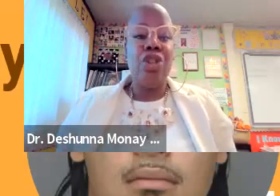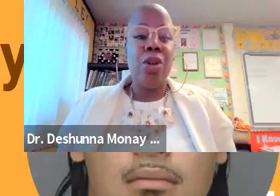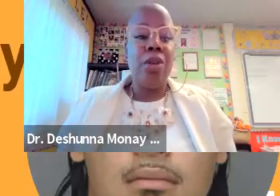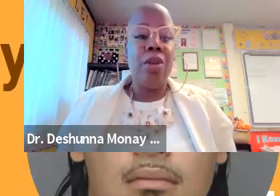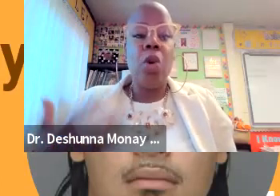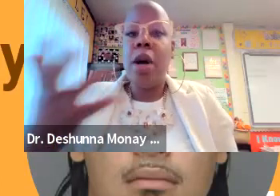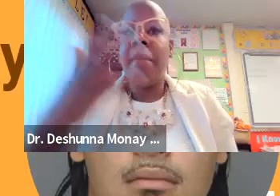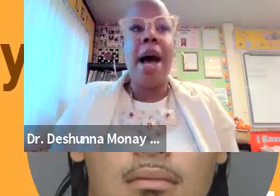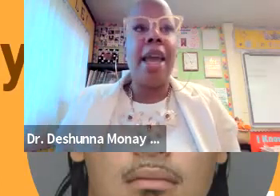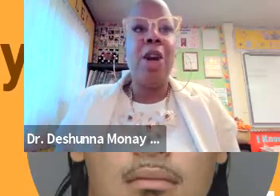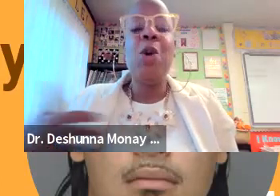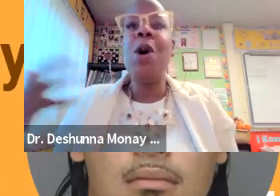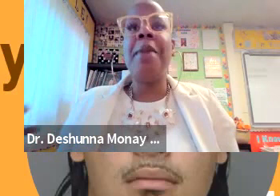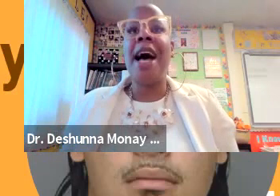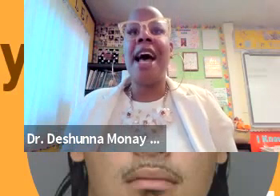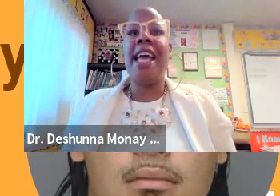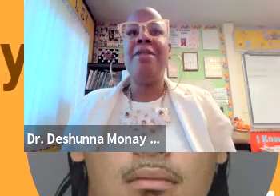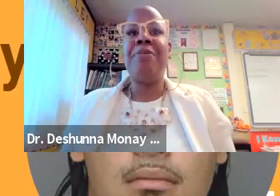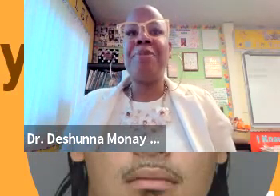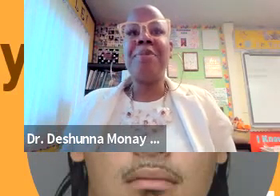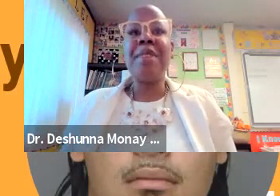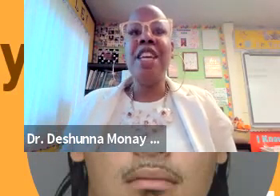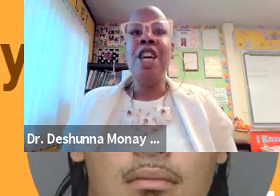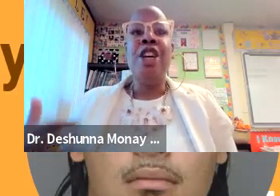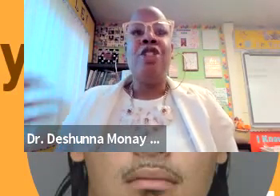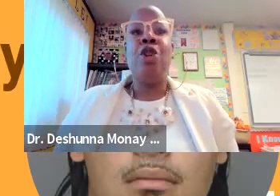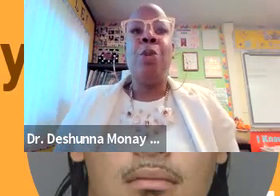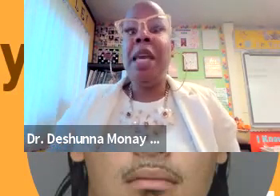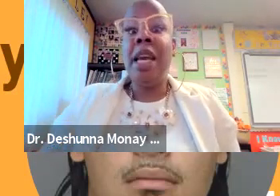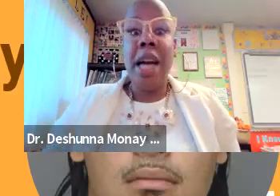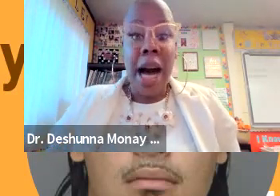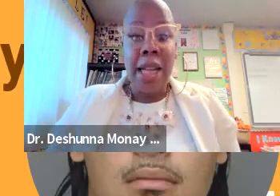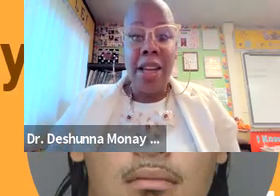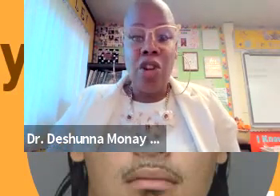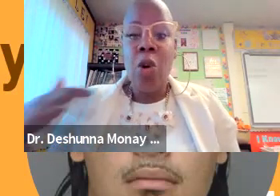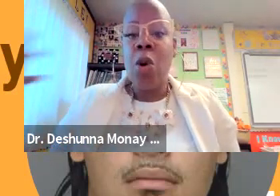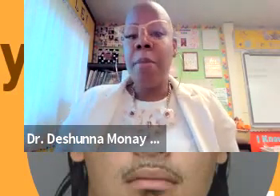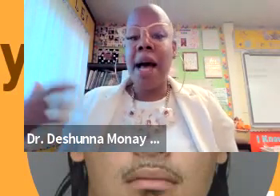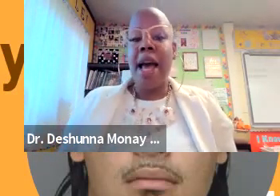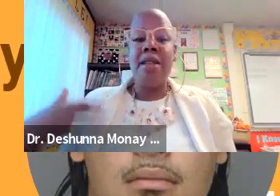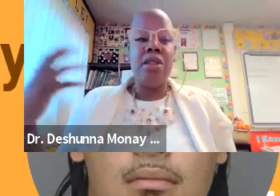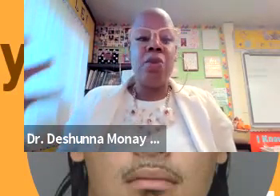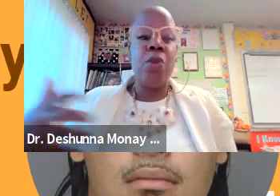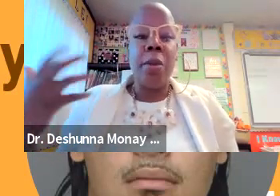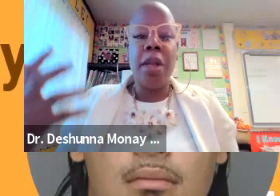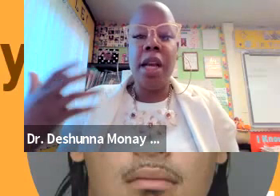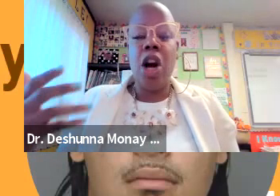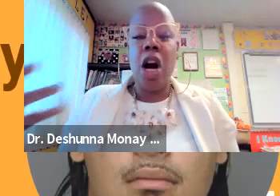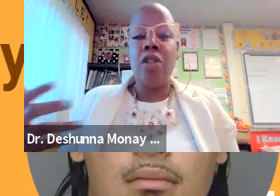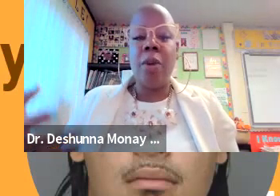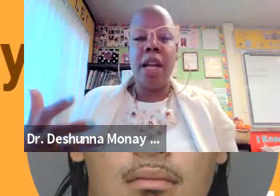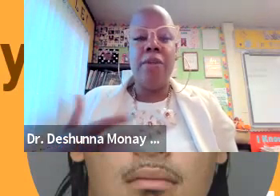identity issues. Who am I? Who am I to be in college? Who am I as this